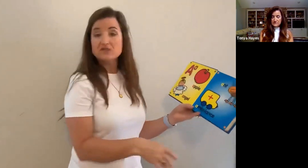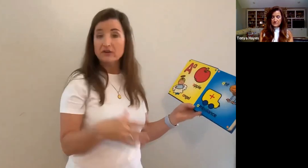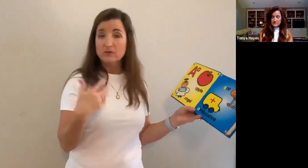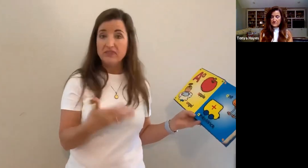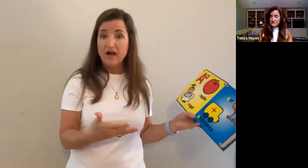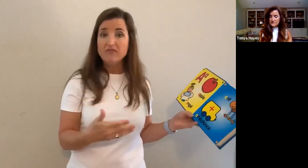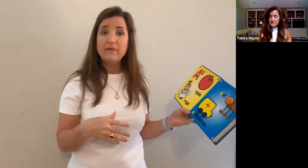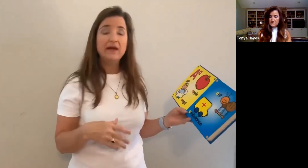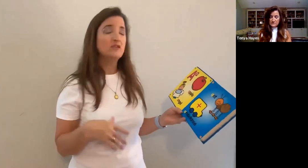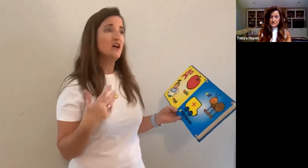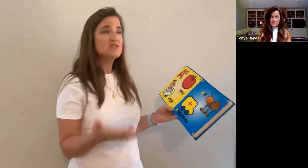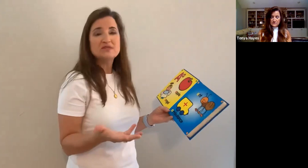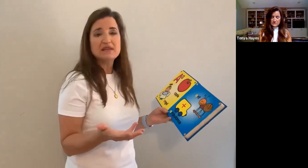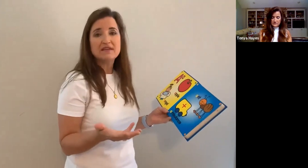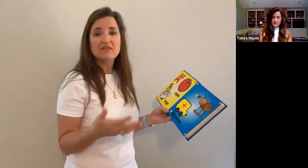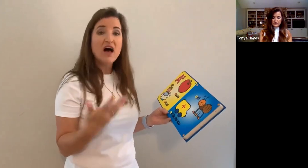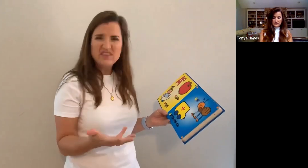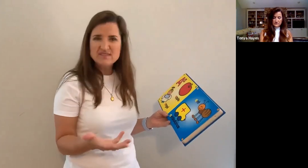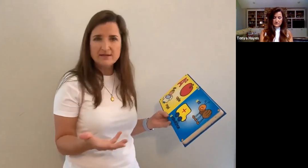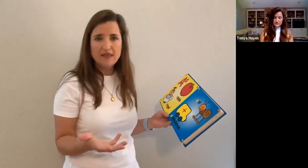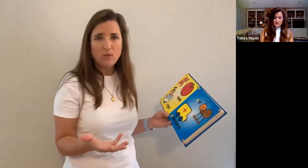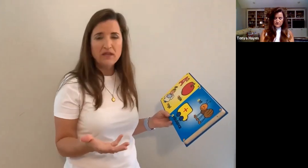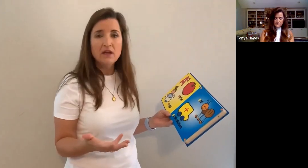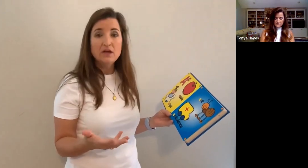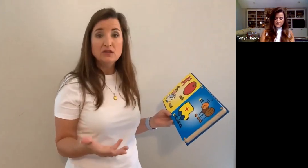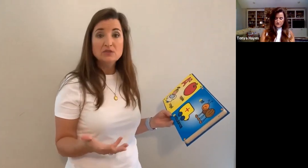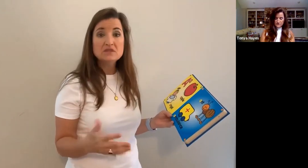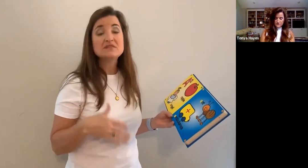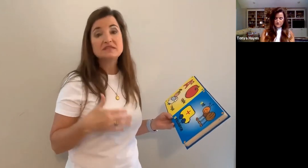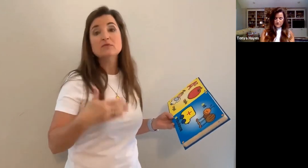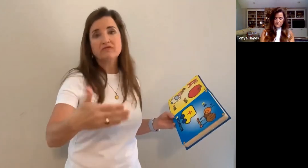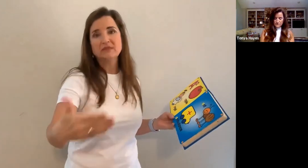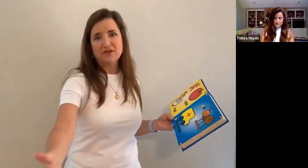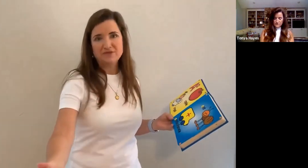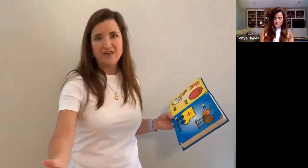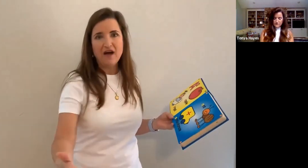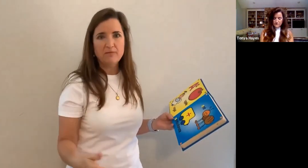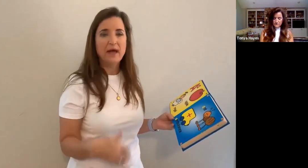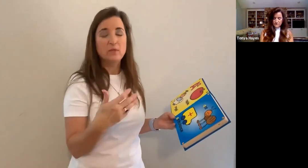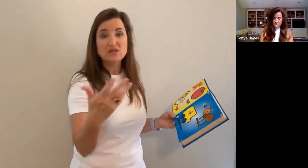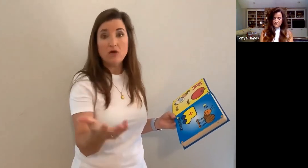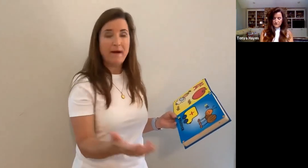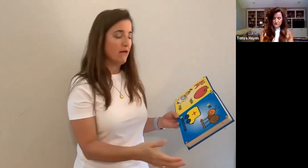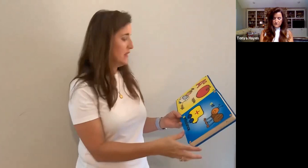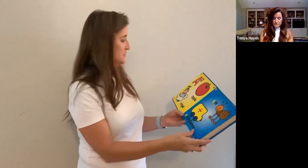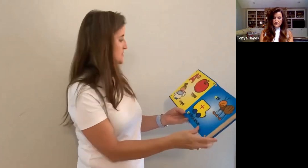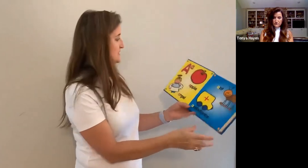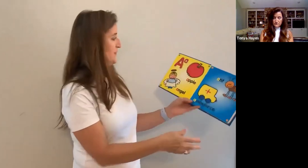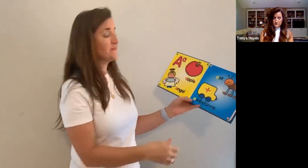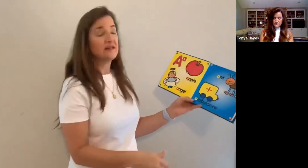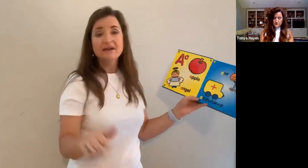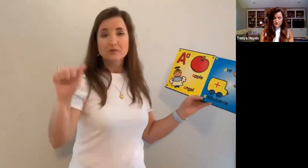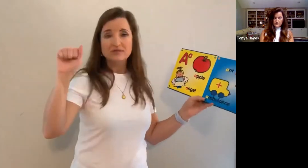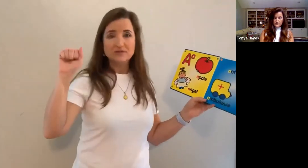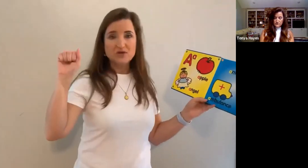we'll get started with the alphabet. You'll also see that a lot of the signs that we use stem from letters of the alphabet when we talk about colors.